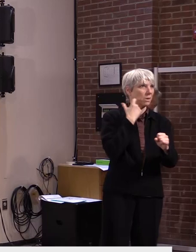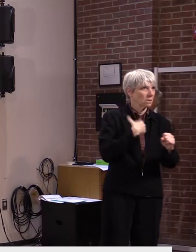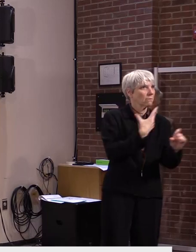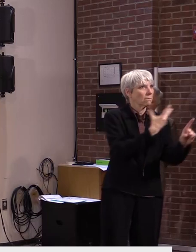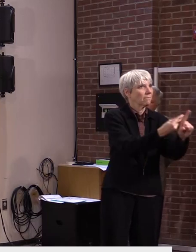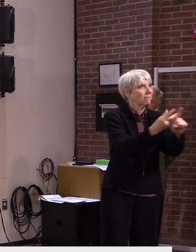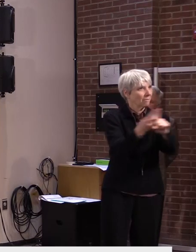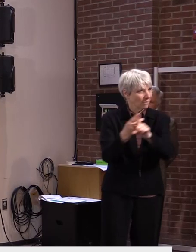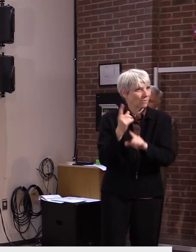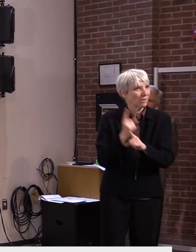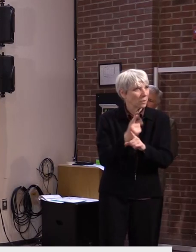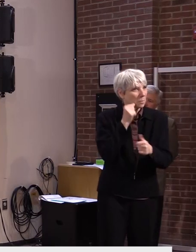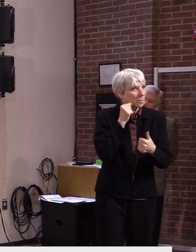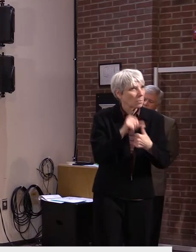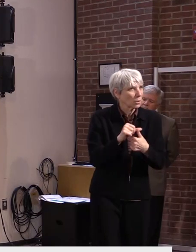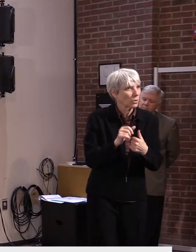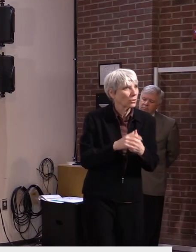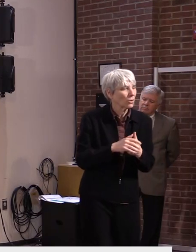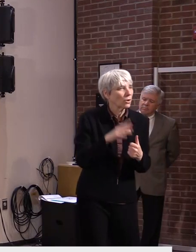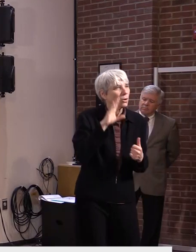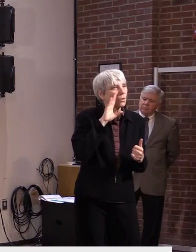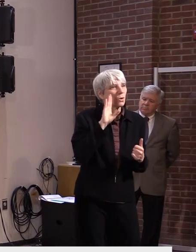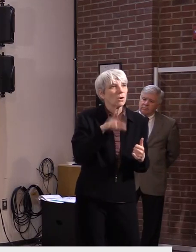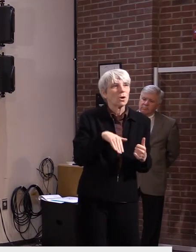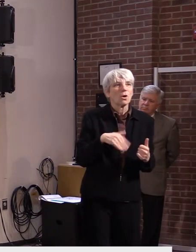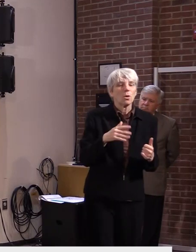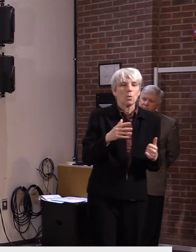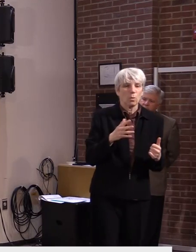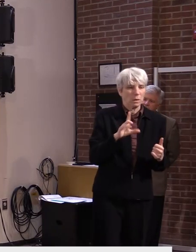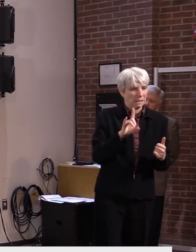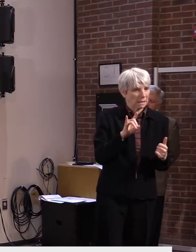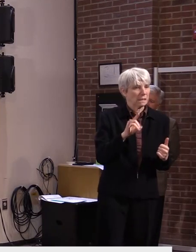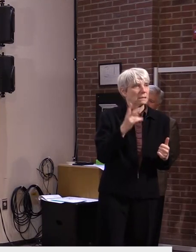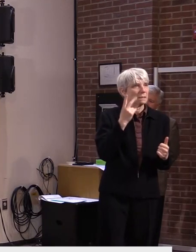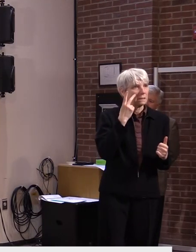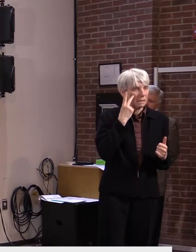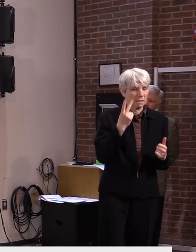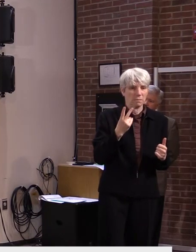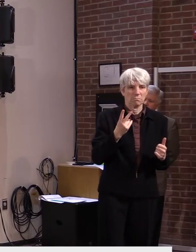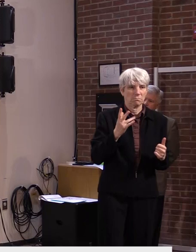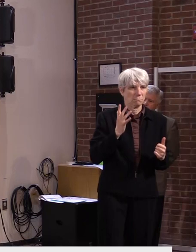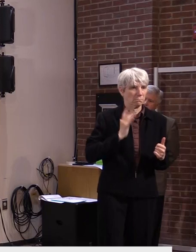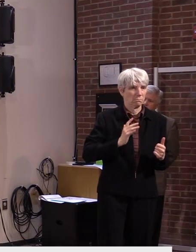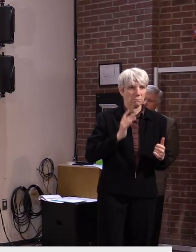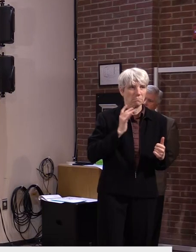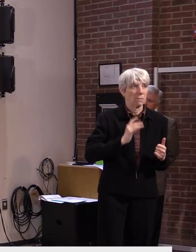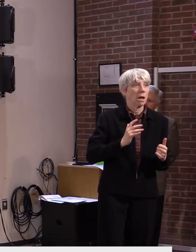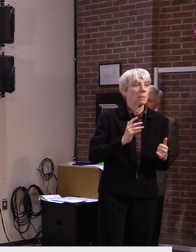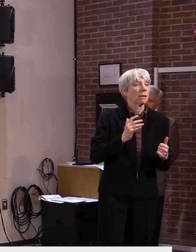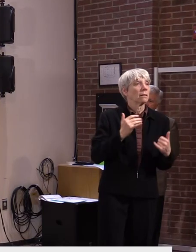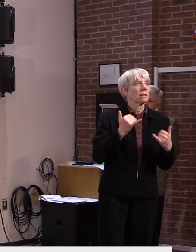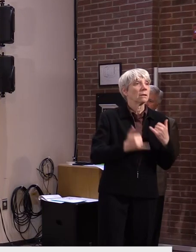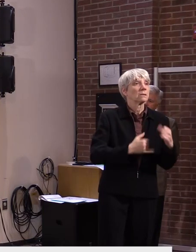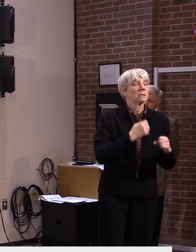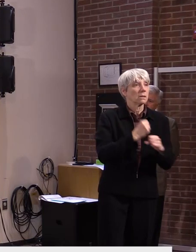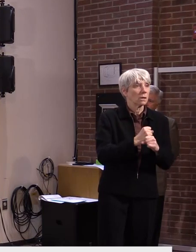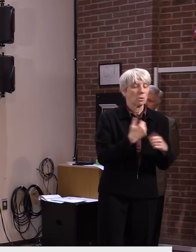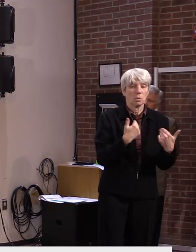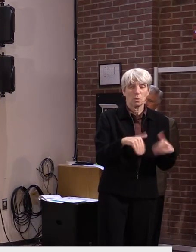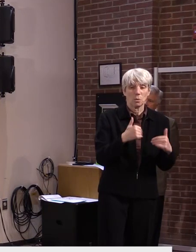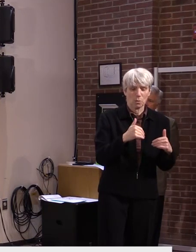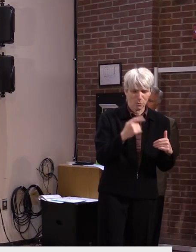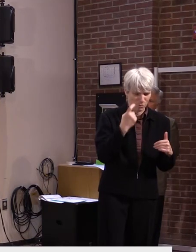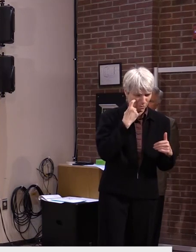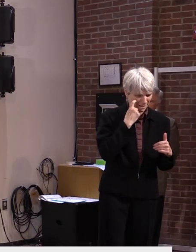businesses, I mean, you've seen it. We've seen historic numbers of visitors in some places. I think it was